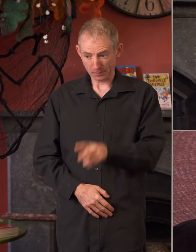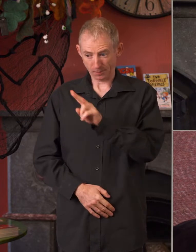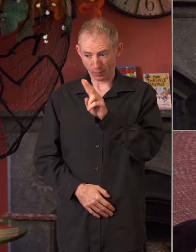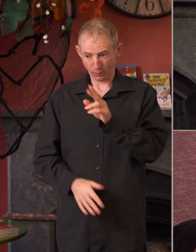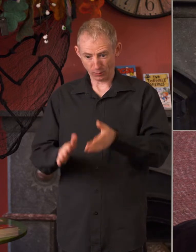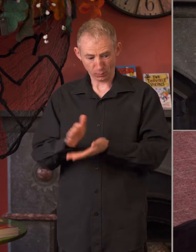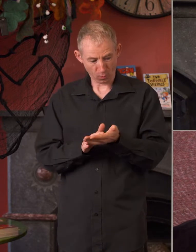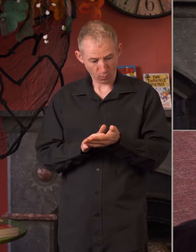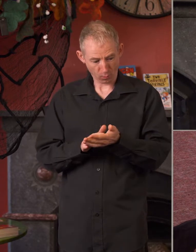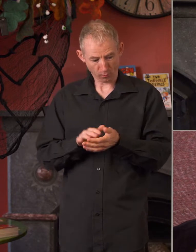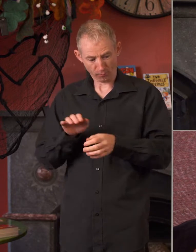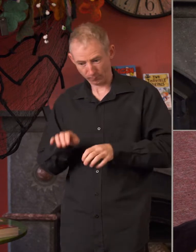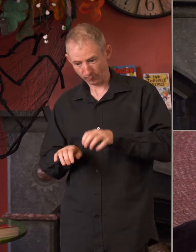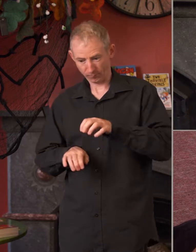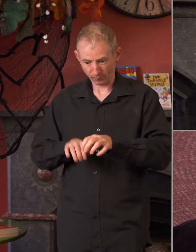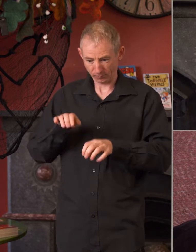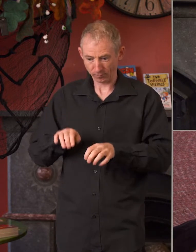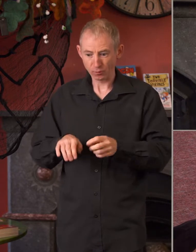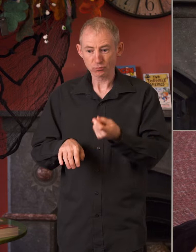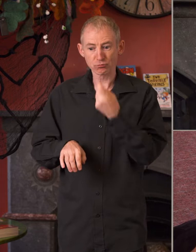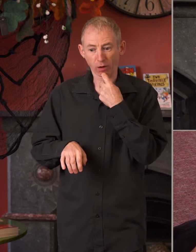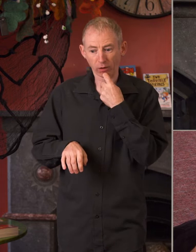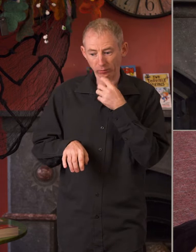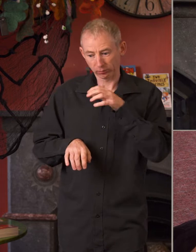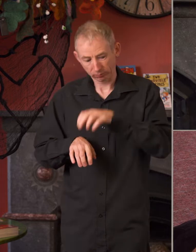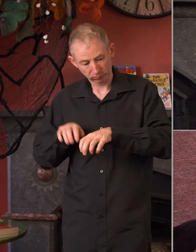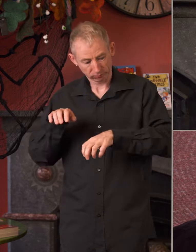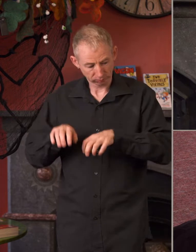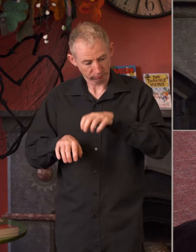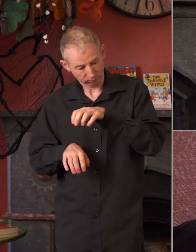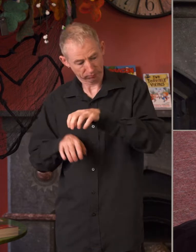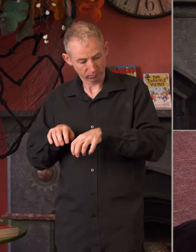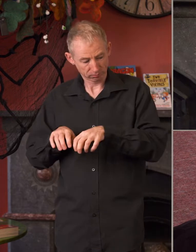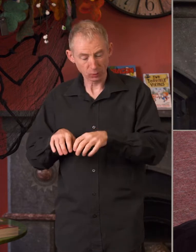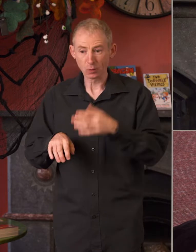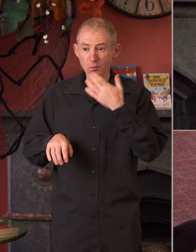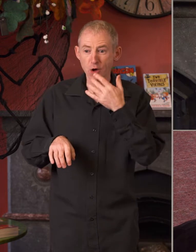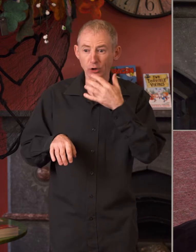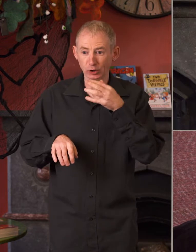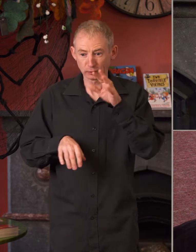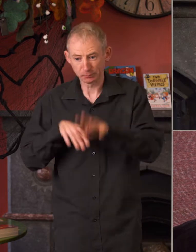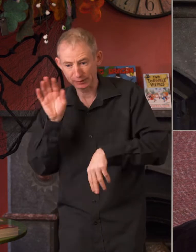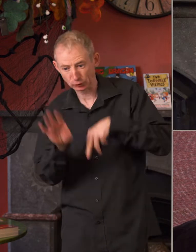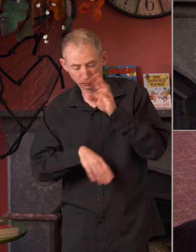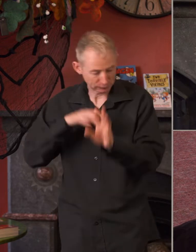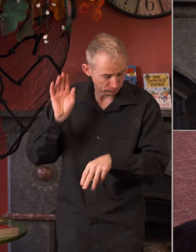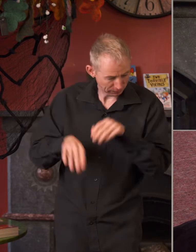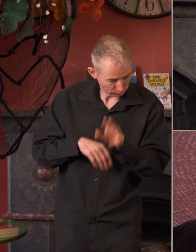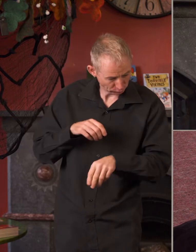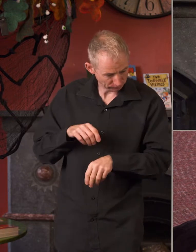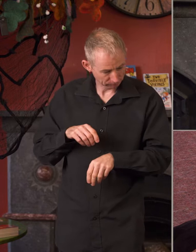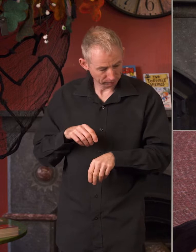They go tick-a-tick, tick-a-tick over the rocks. Splish splash, splish